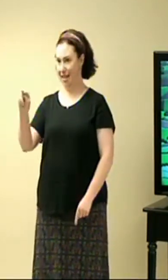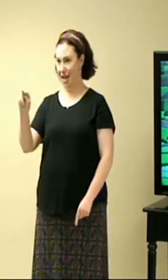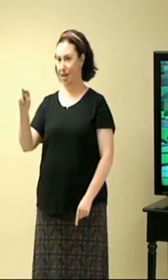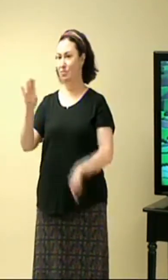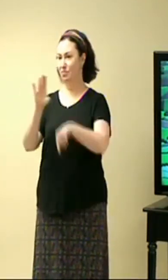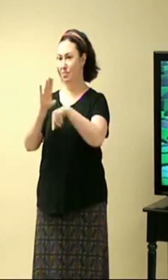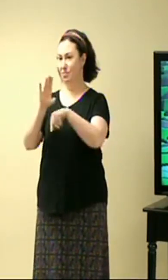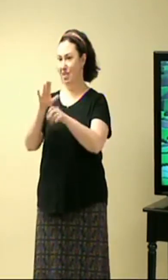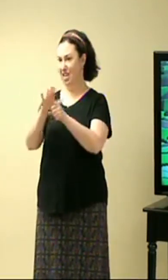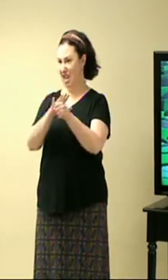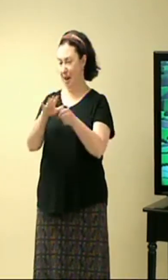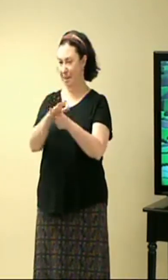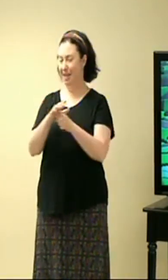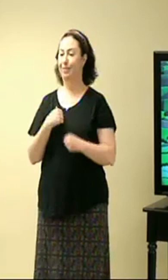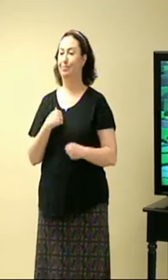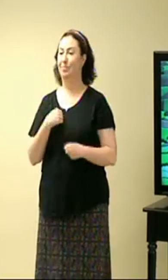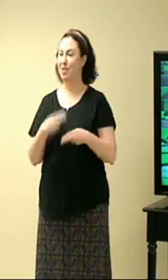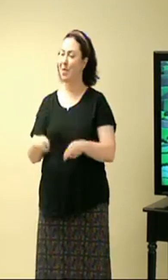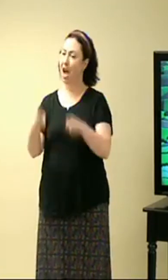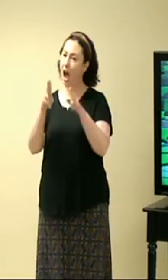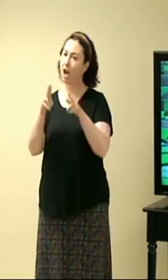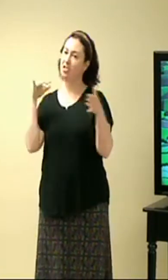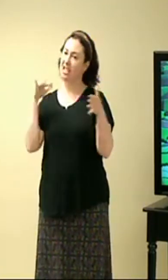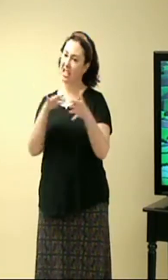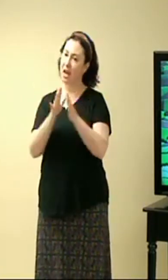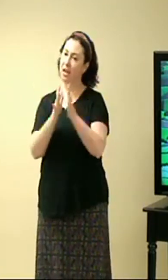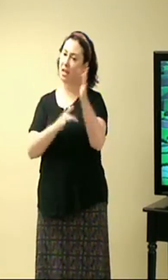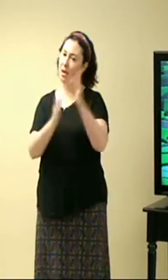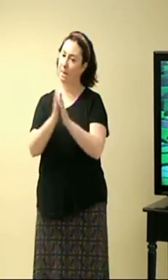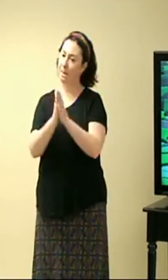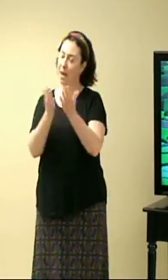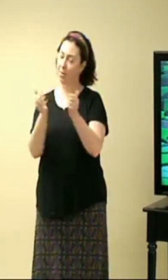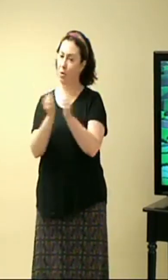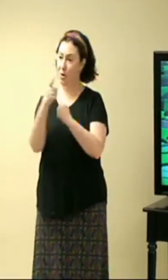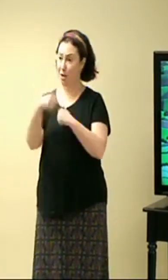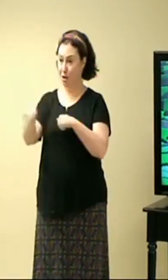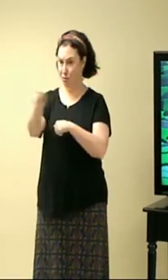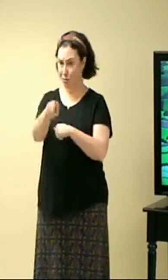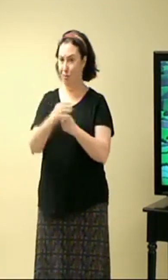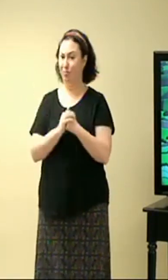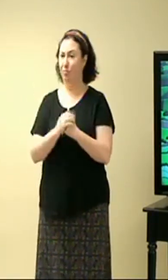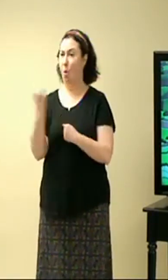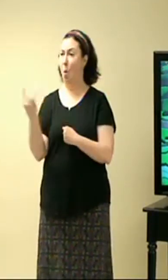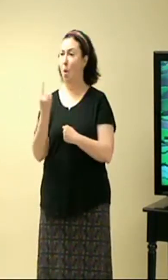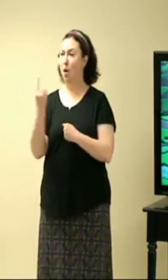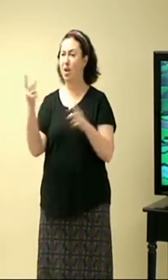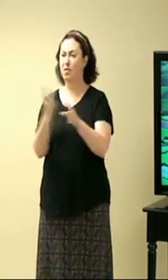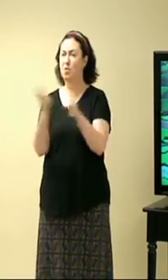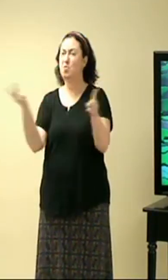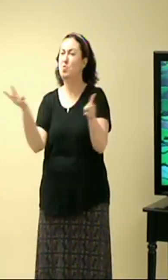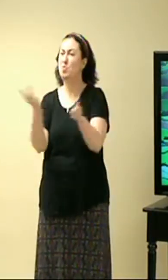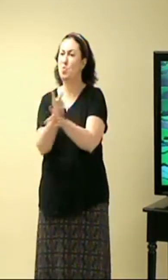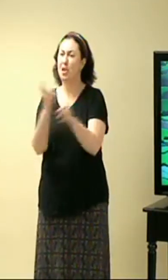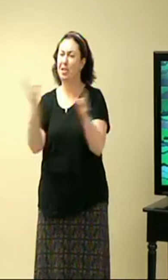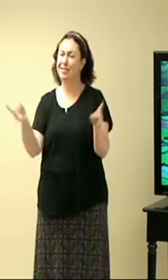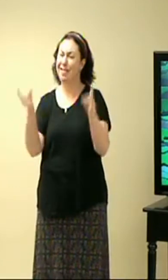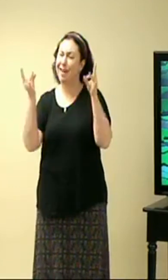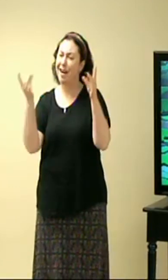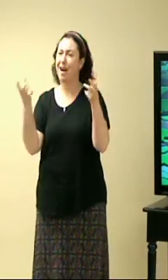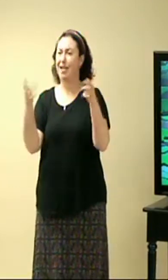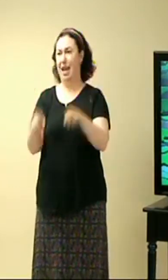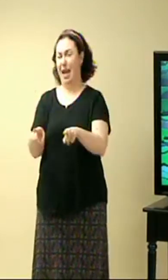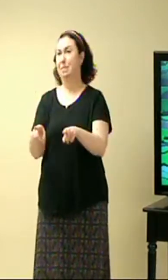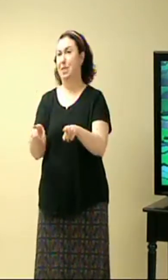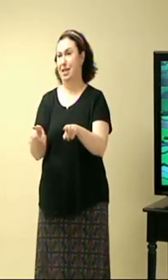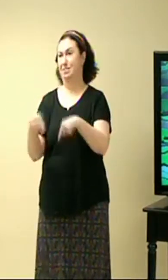you today. Well, one of the worst catastrophes of recent history could have and should have been prevented. How many of you guys have heard of the